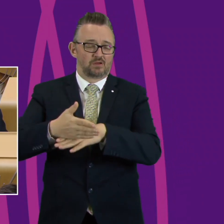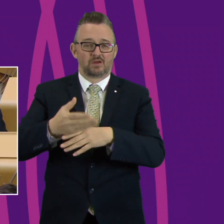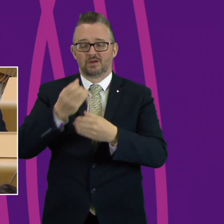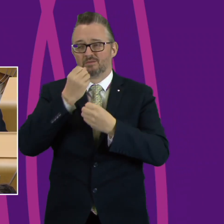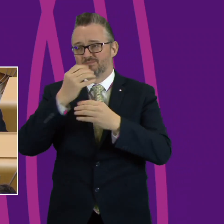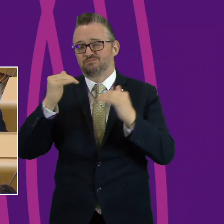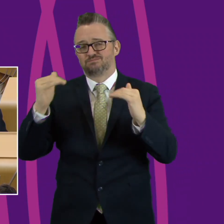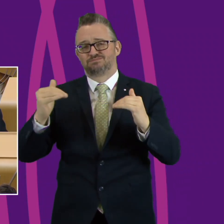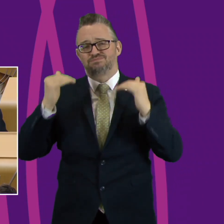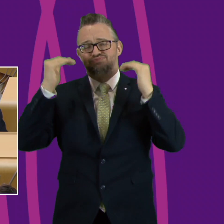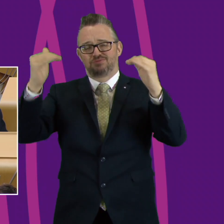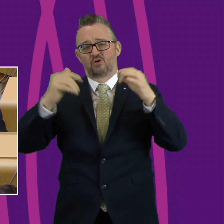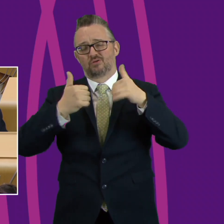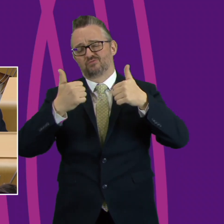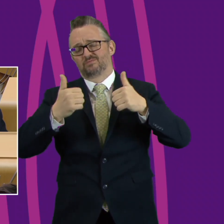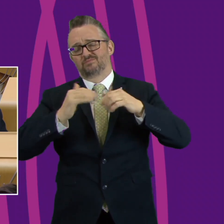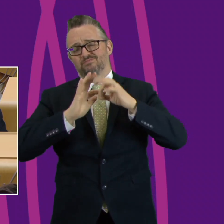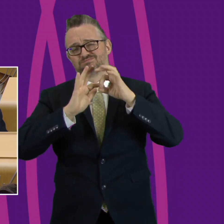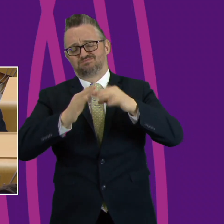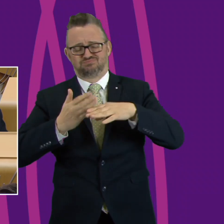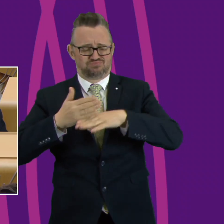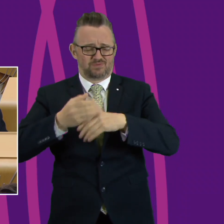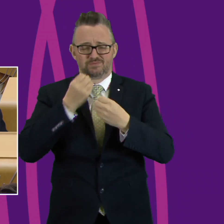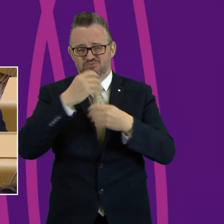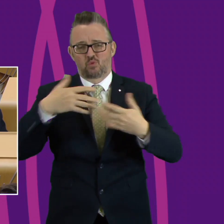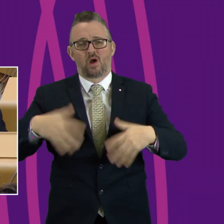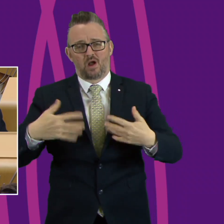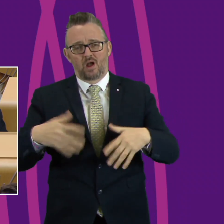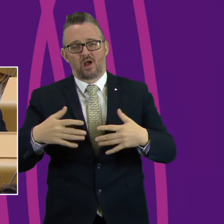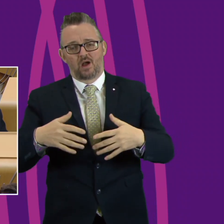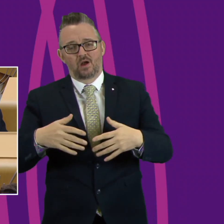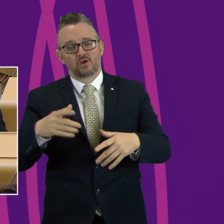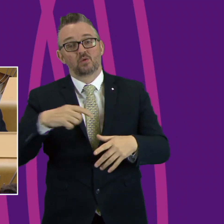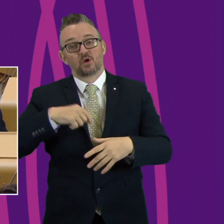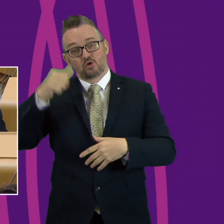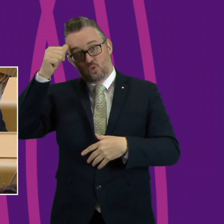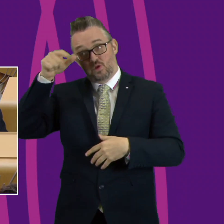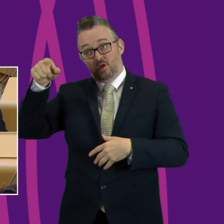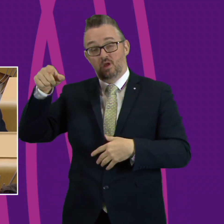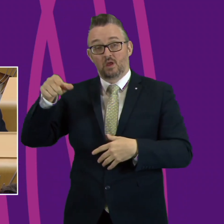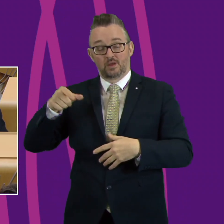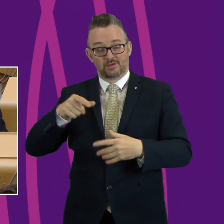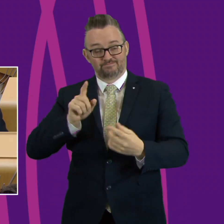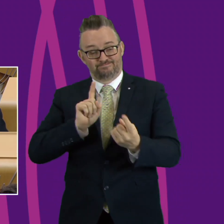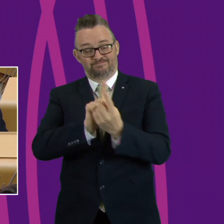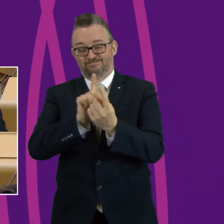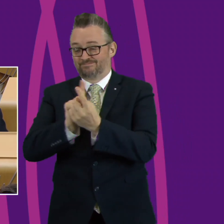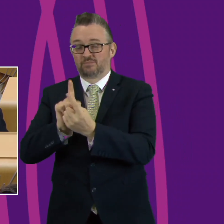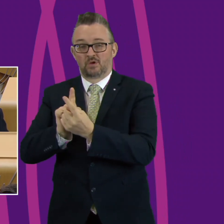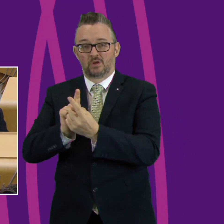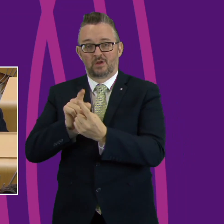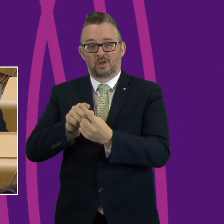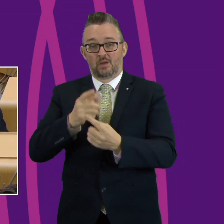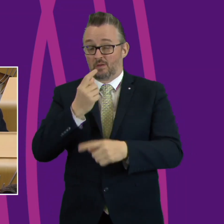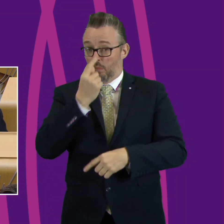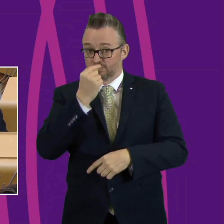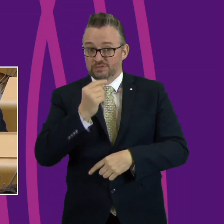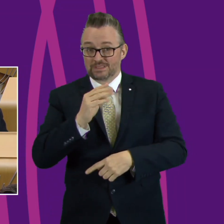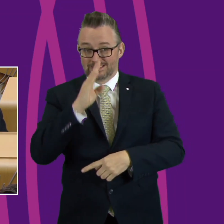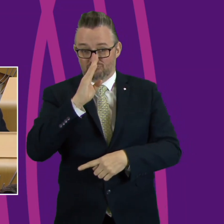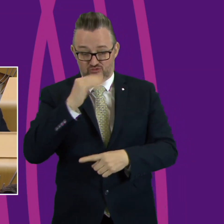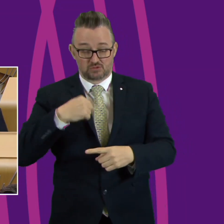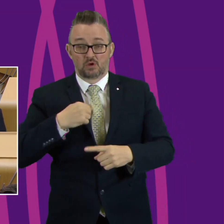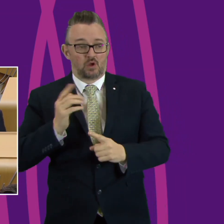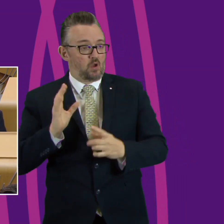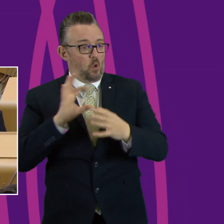in some of the most demanding of circumstances. They worry every day of the danger they put themselves in and then potentially taking that home to their families.